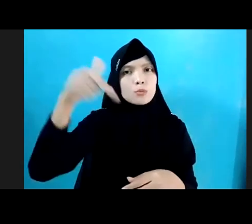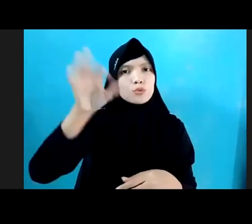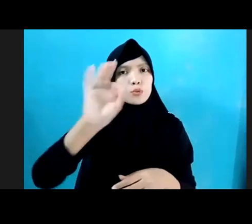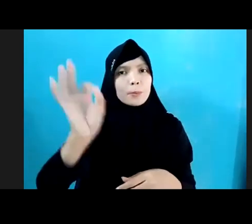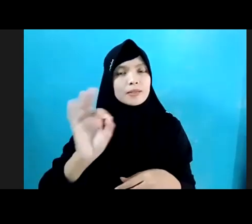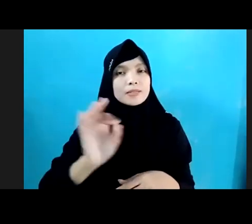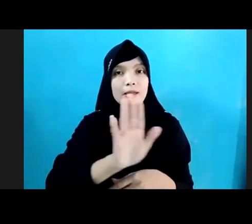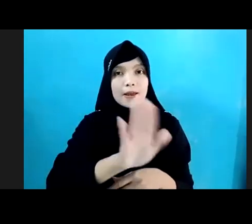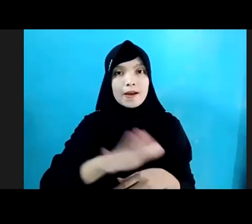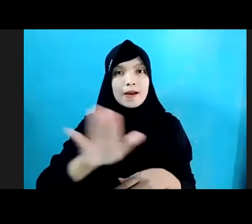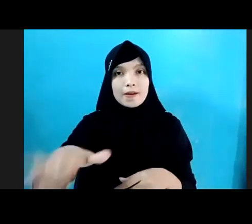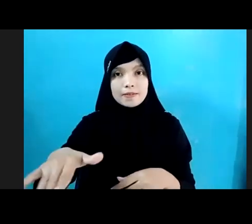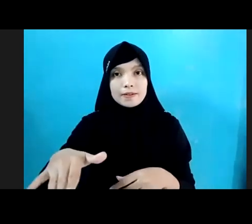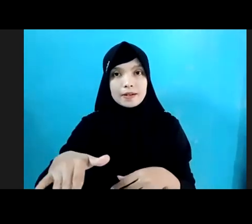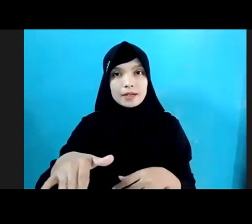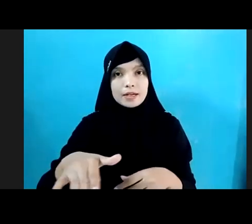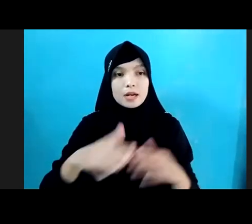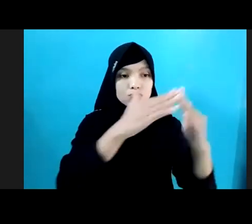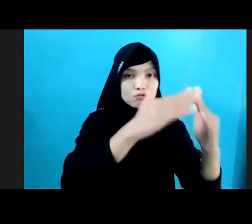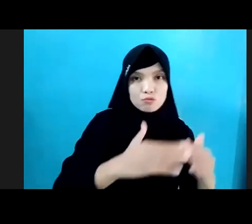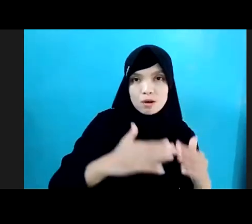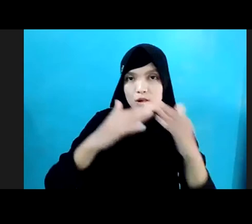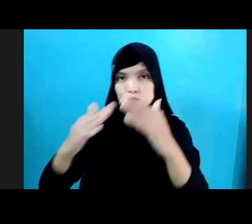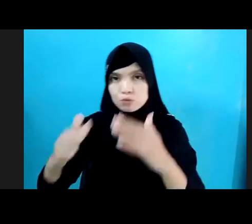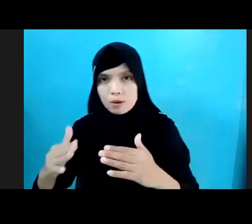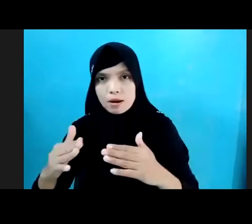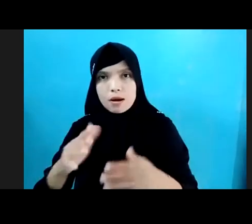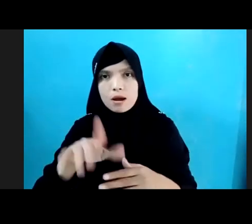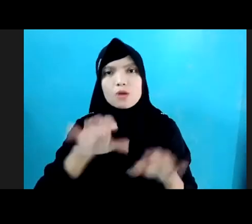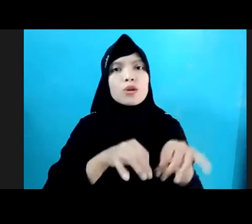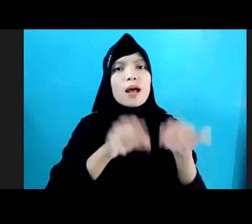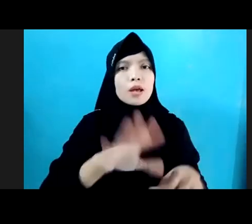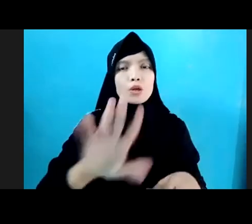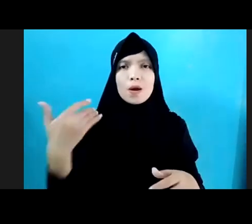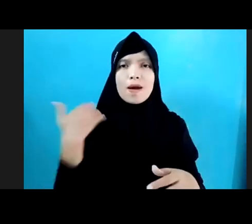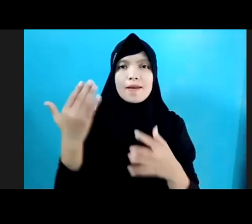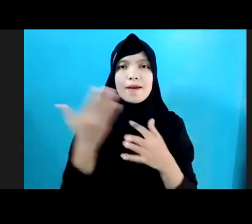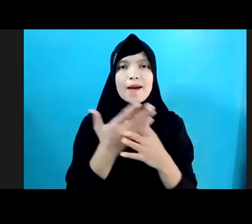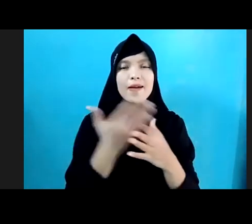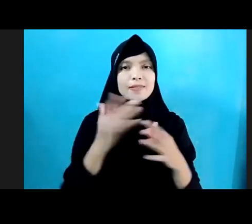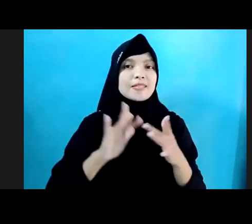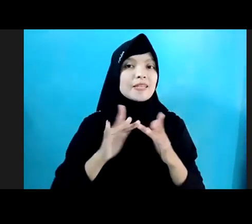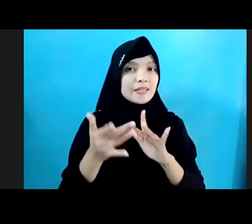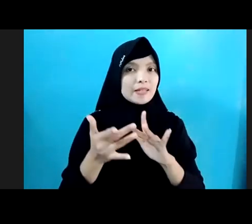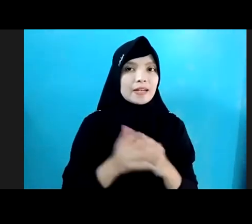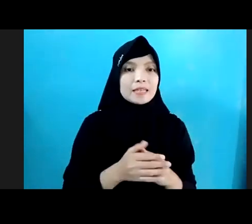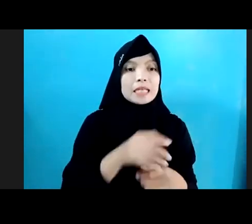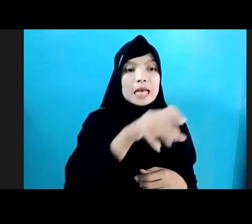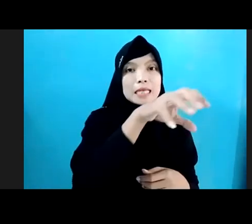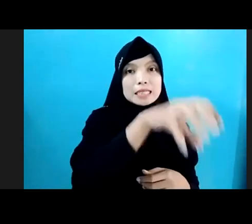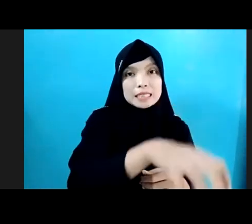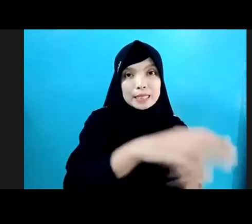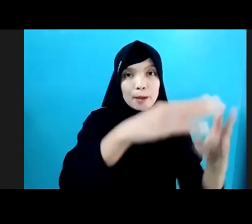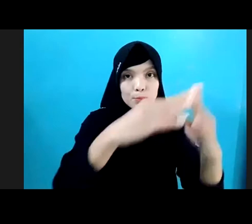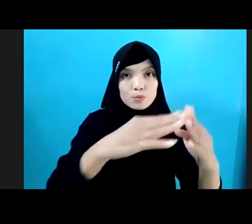And An Average Number Of Seven Devices Per Household I I Also